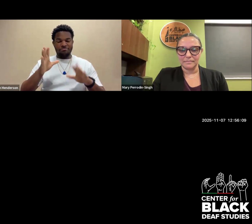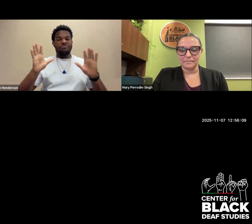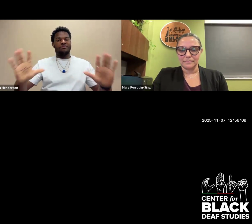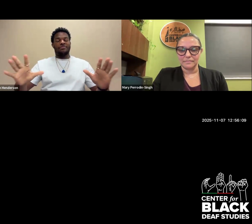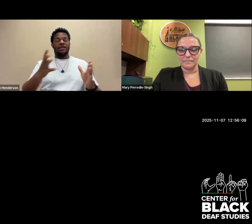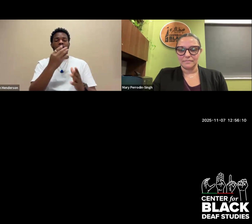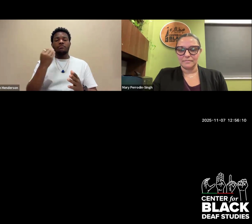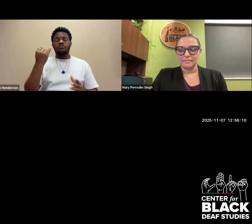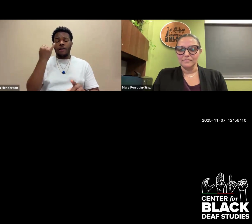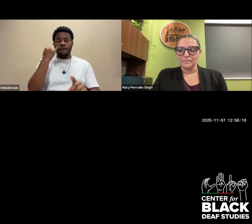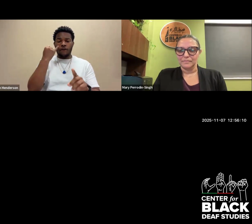us today.